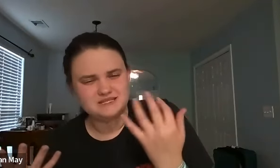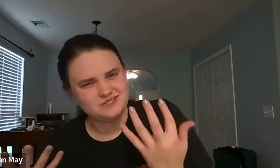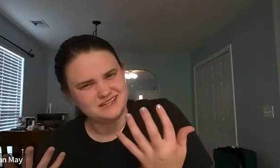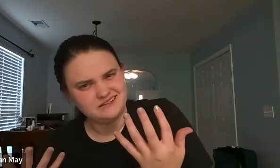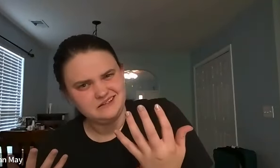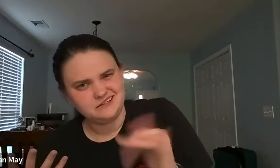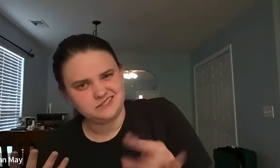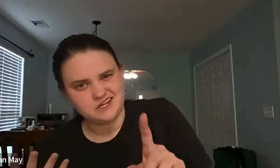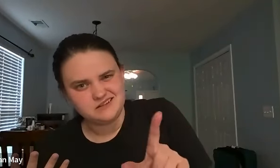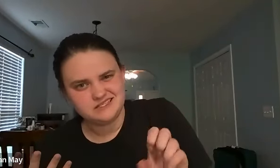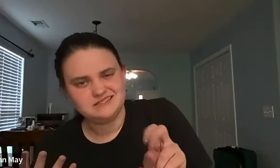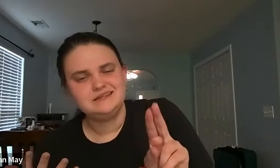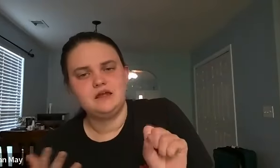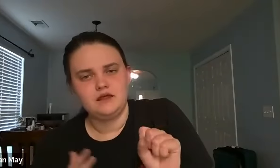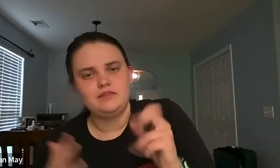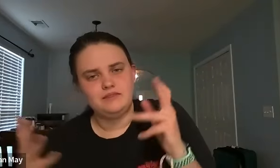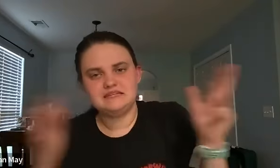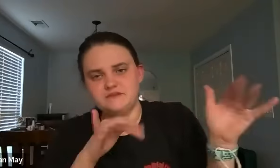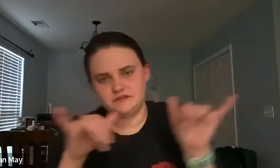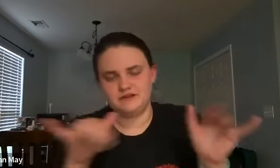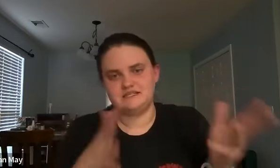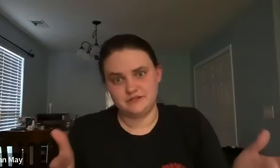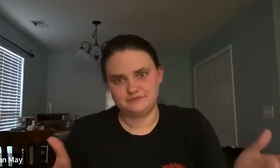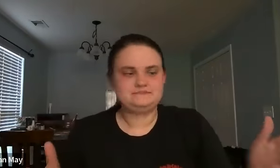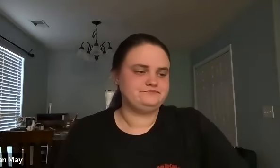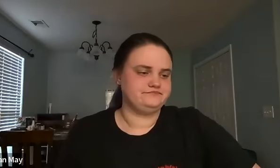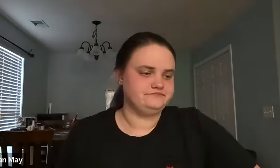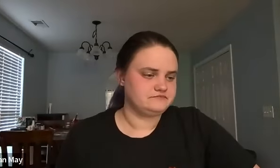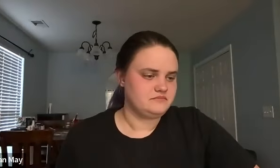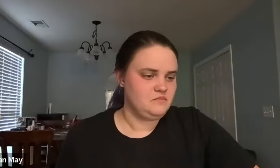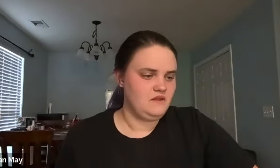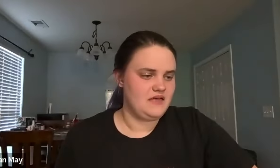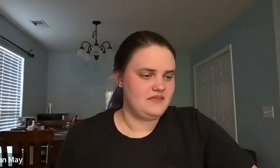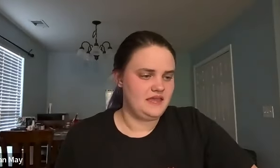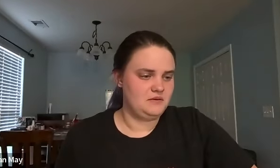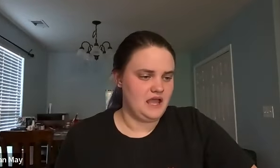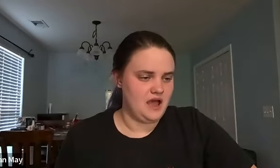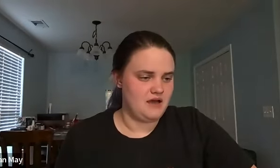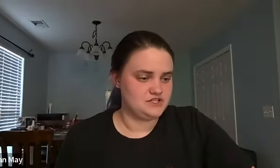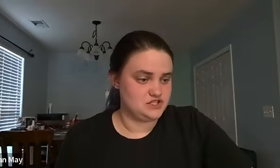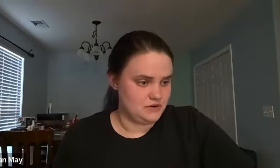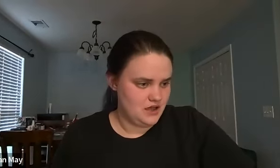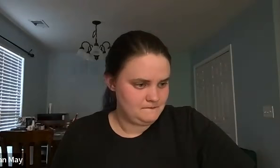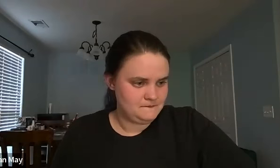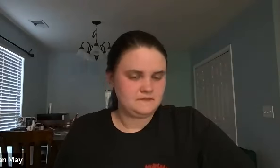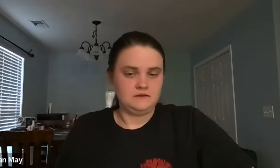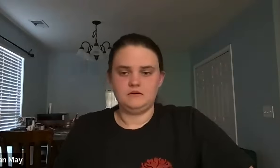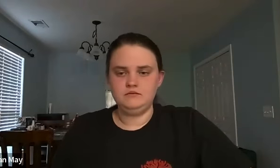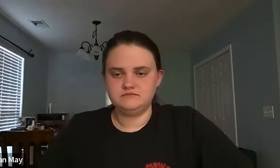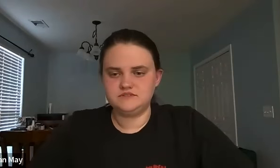someone's like jealous, they're very similar. And then we have soda. Oh,